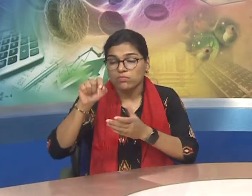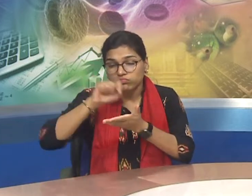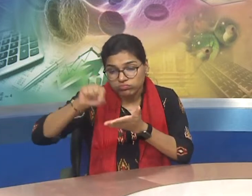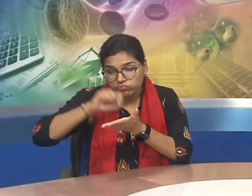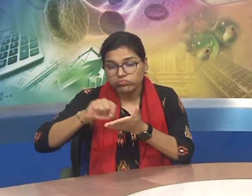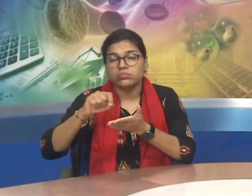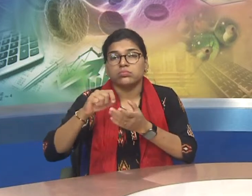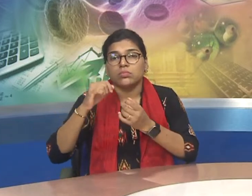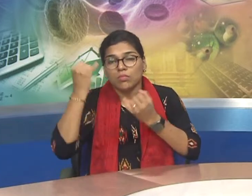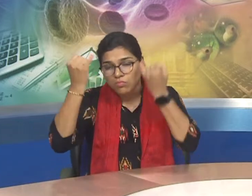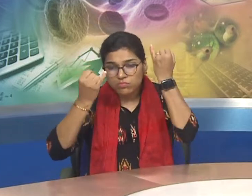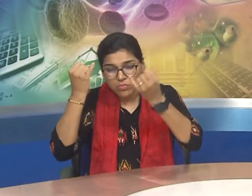database,